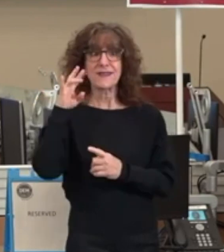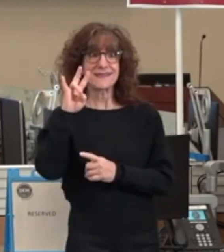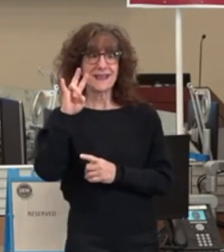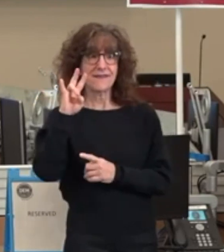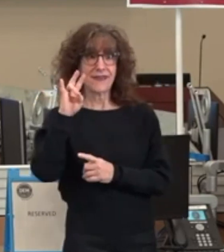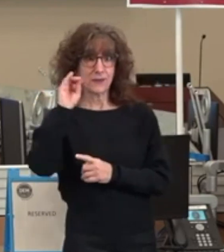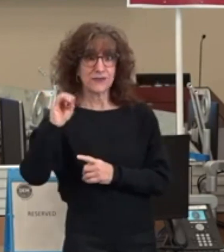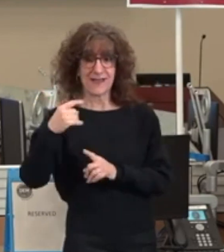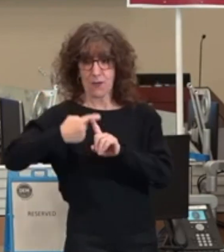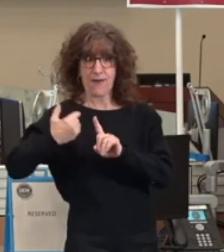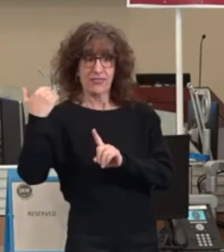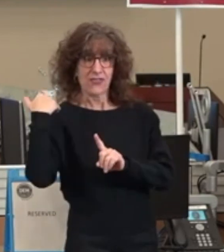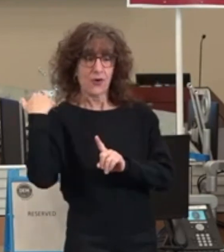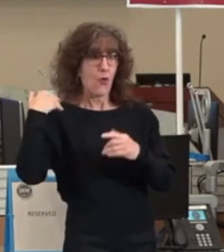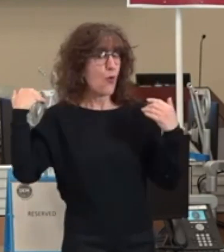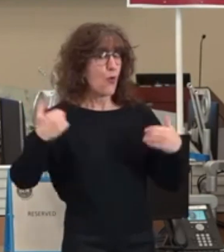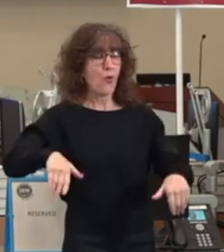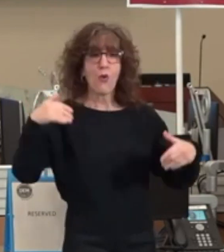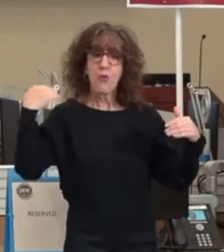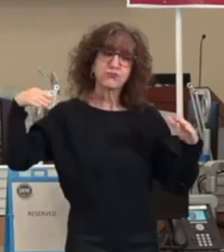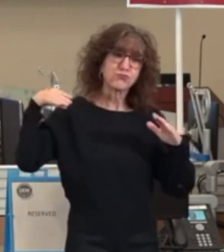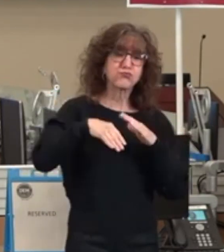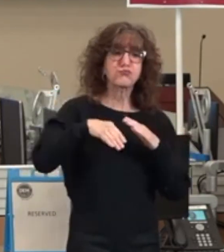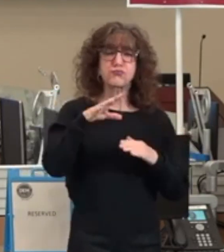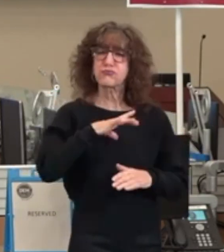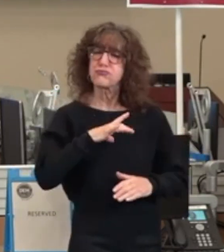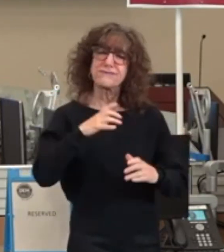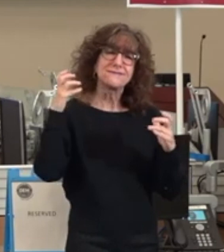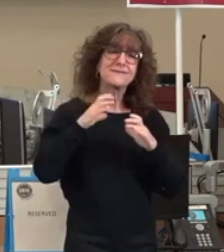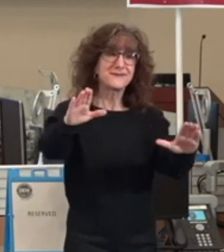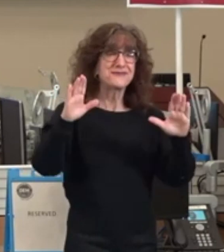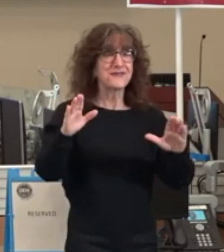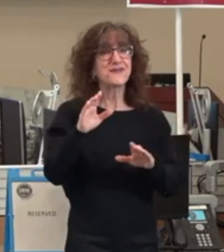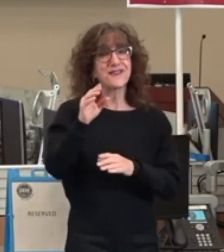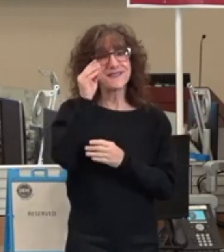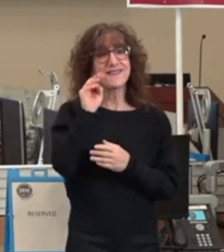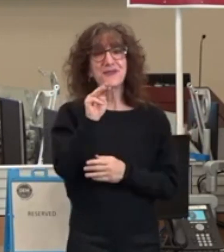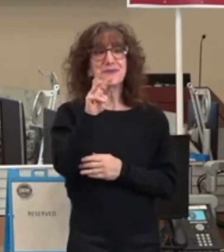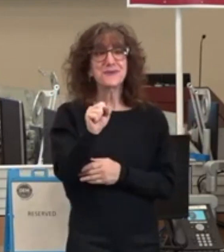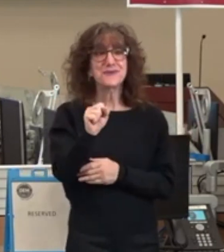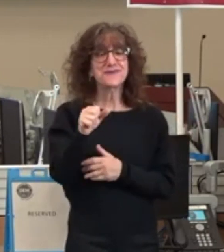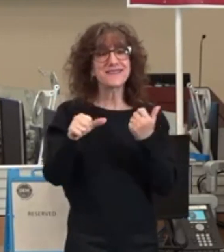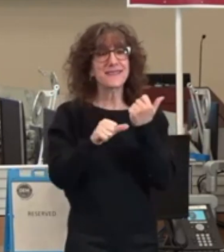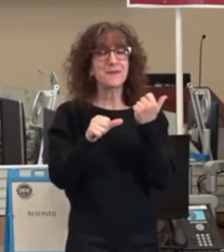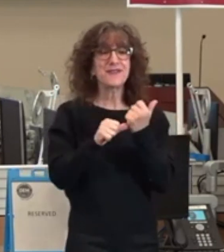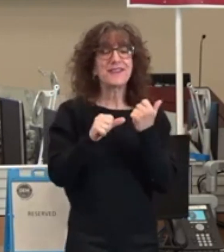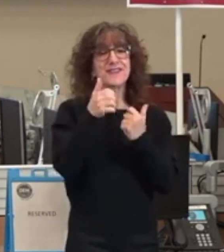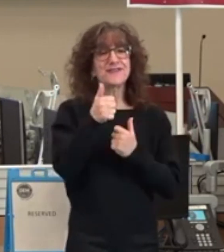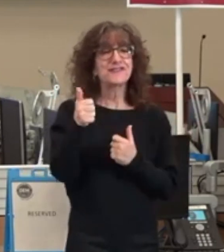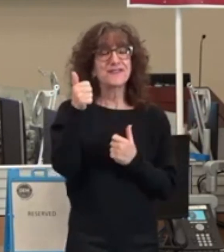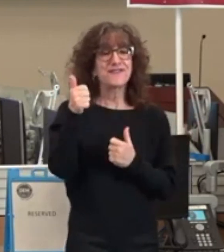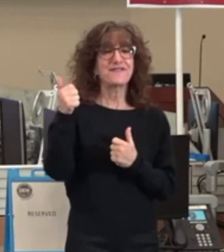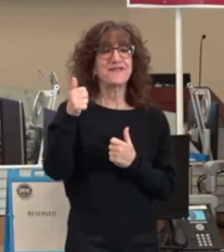7% just a month ago. This is really, really fantastic news for us. Our Deputy Chief Administrative Officer